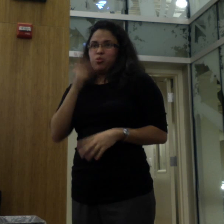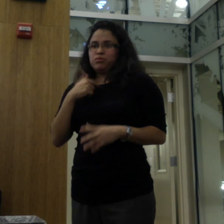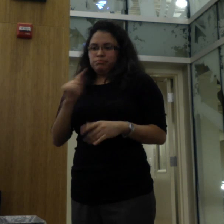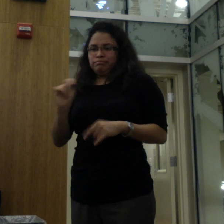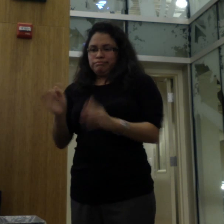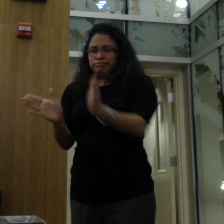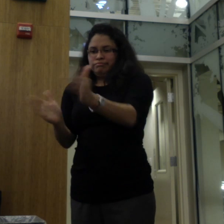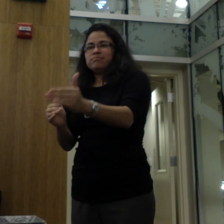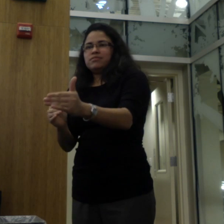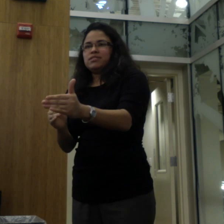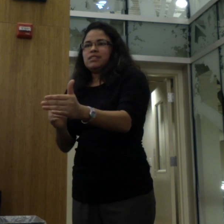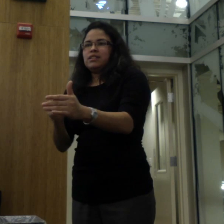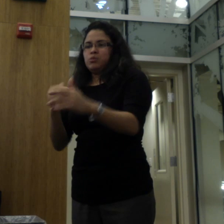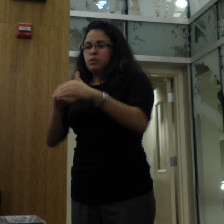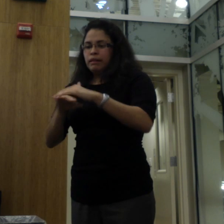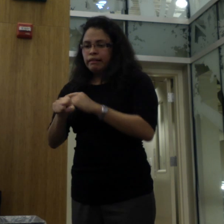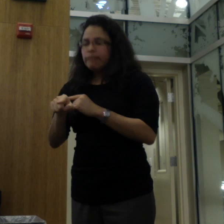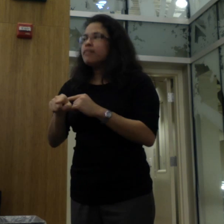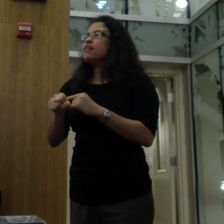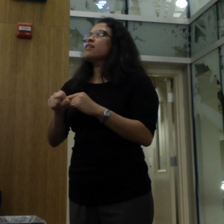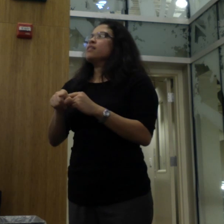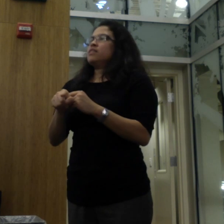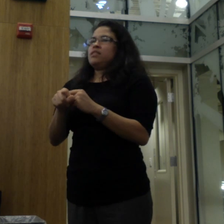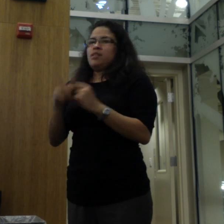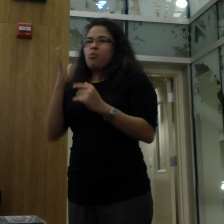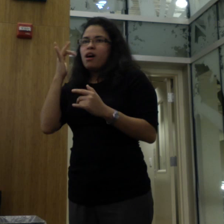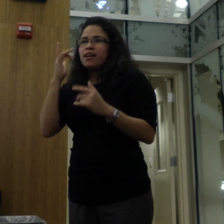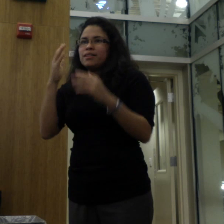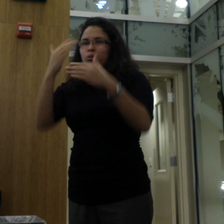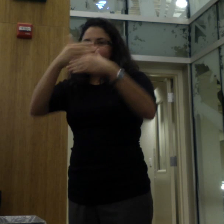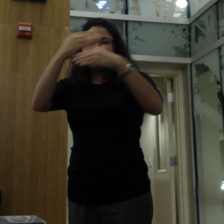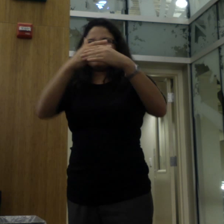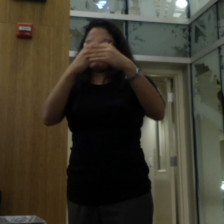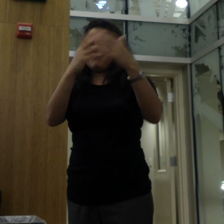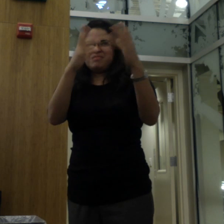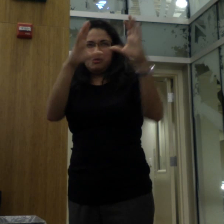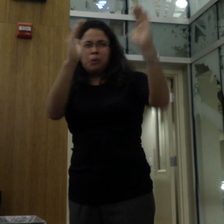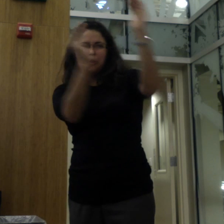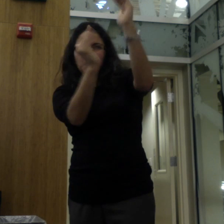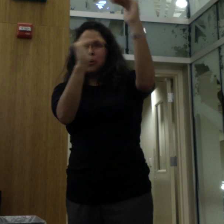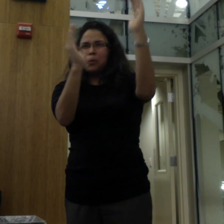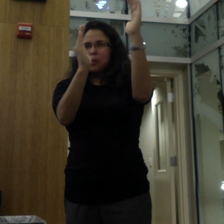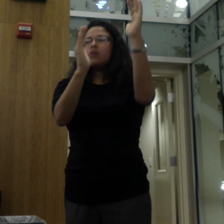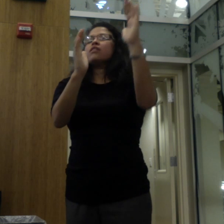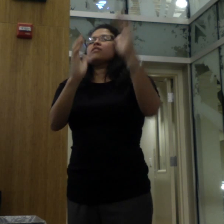one room of the house that has as least windows as possible and as much in the